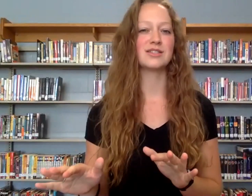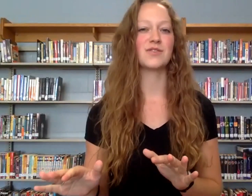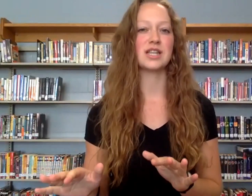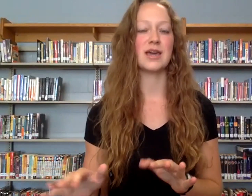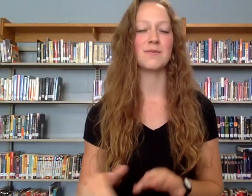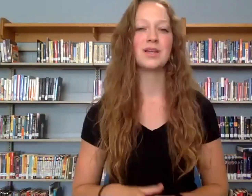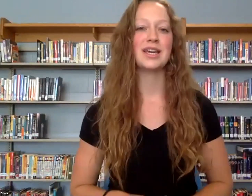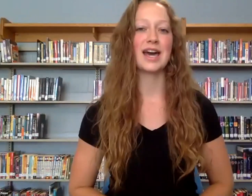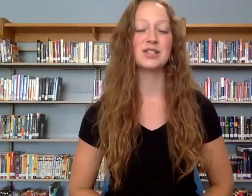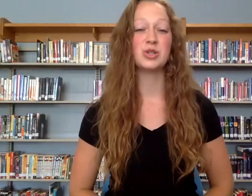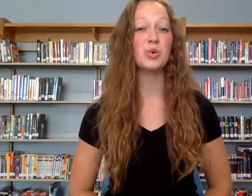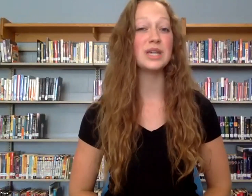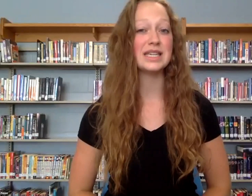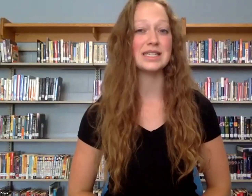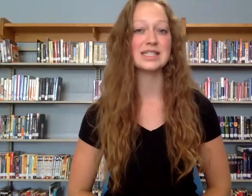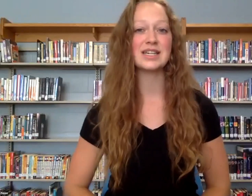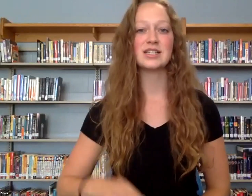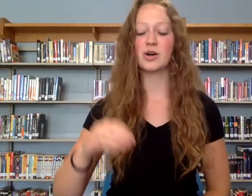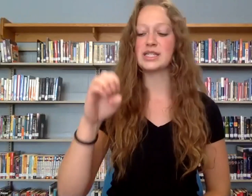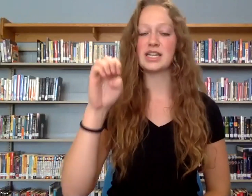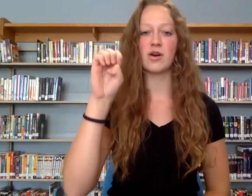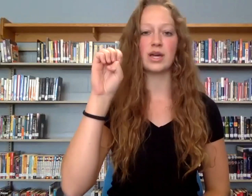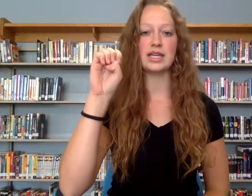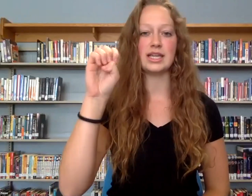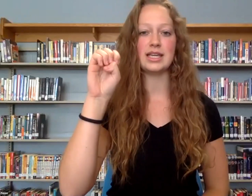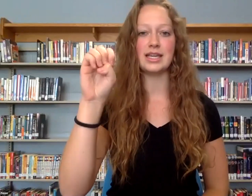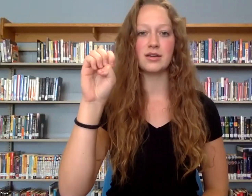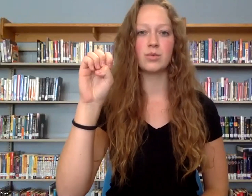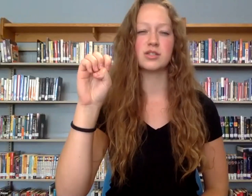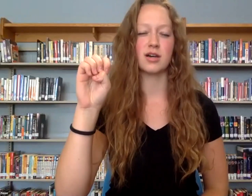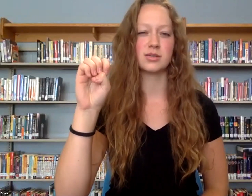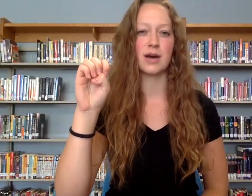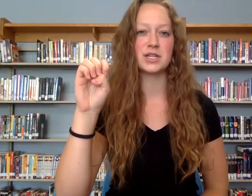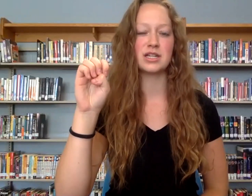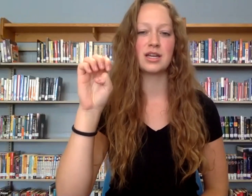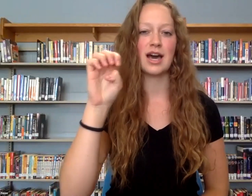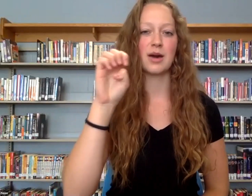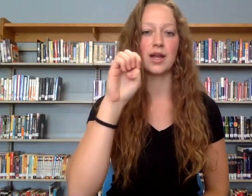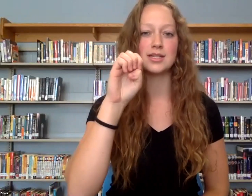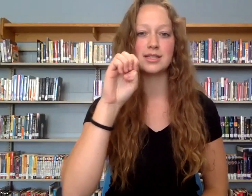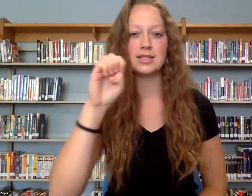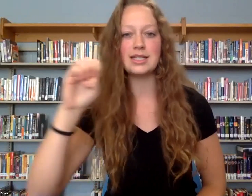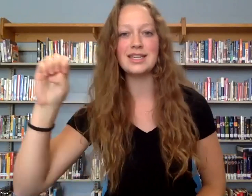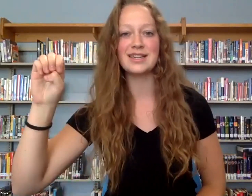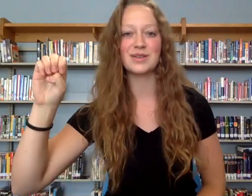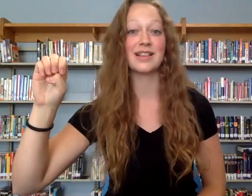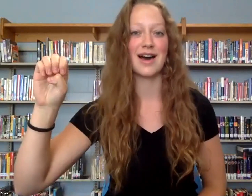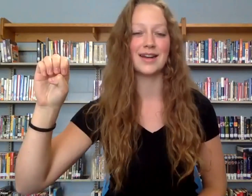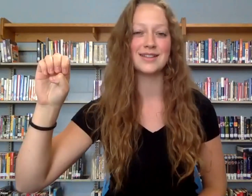first name. It has 2 E's. So instead of going EE, which is also an option, I went E with a glide. So